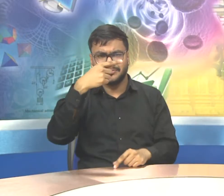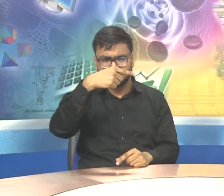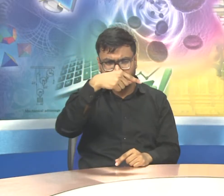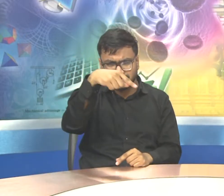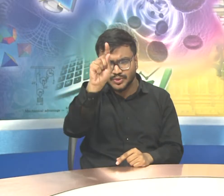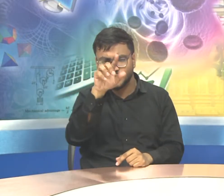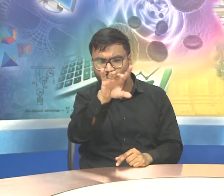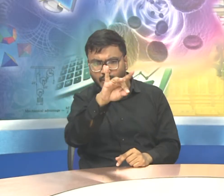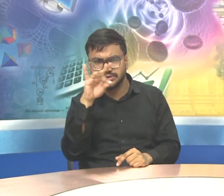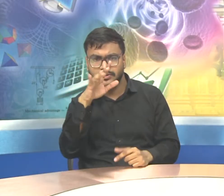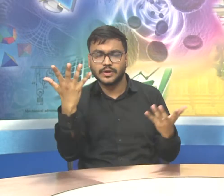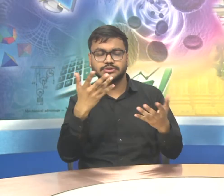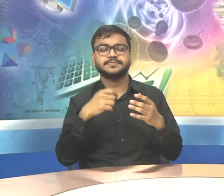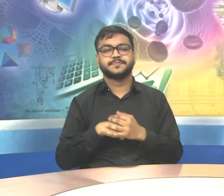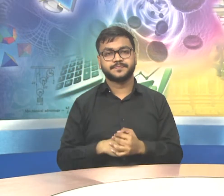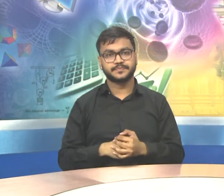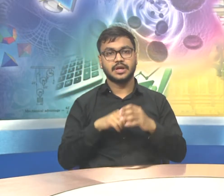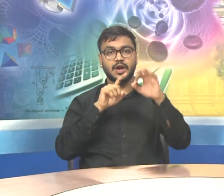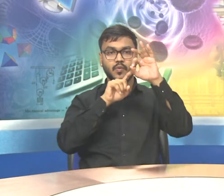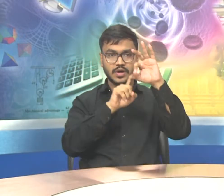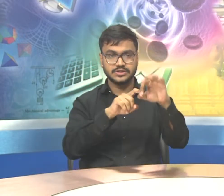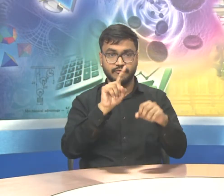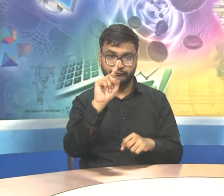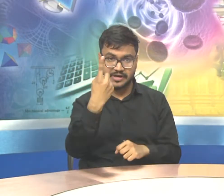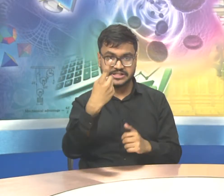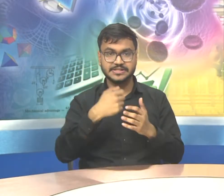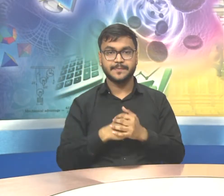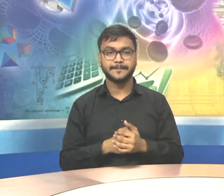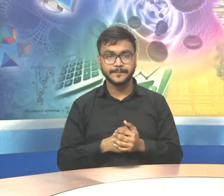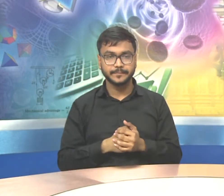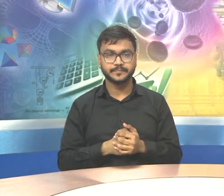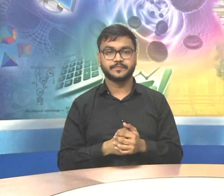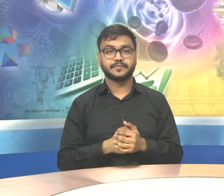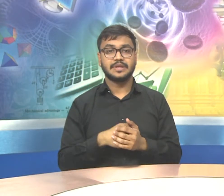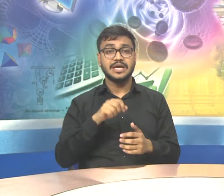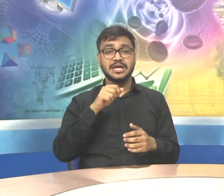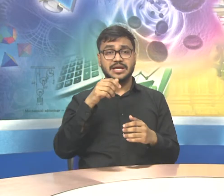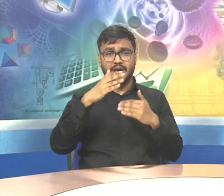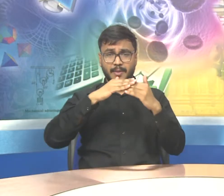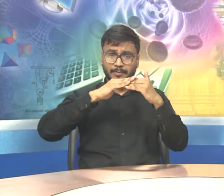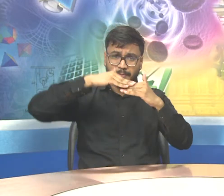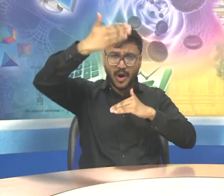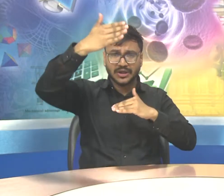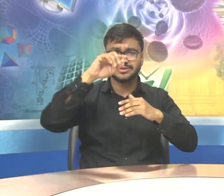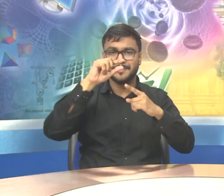Choose the correct answer from the alternatives given below by putting a